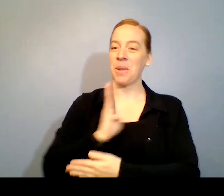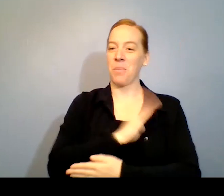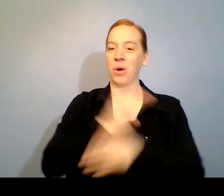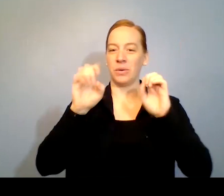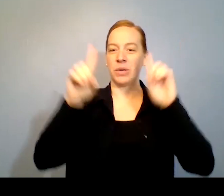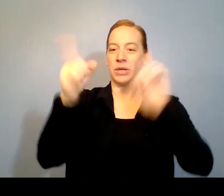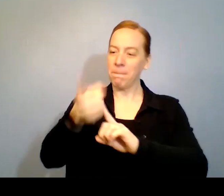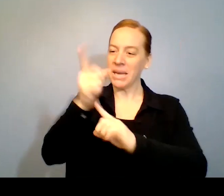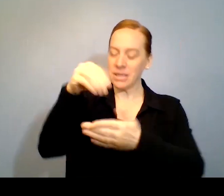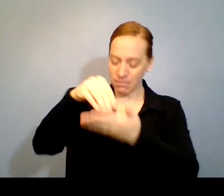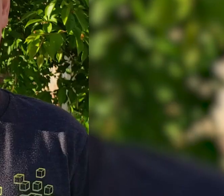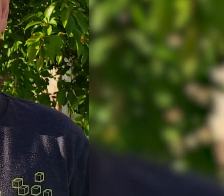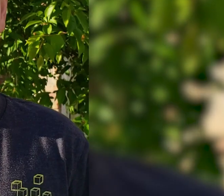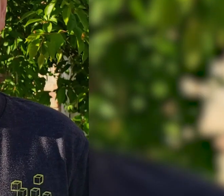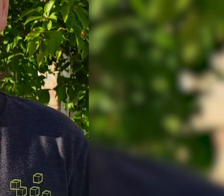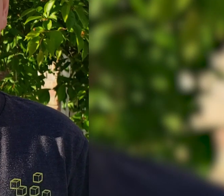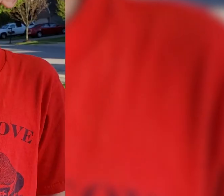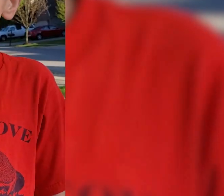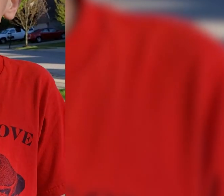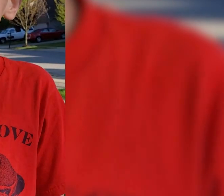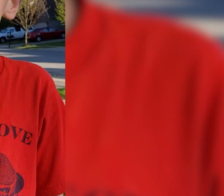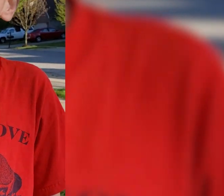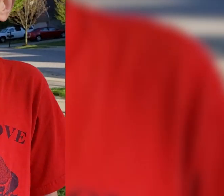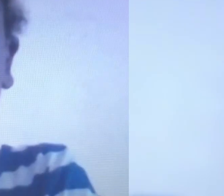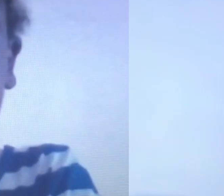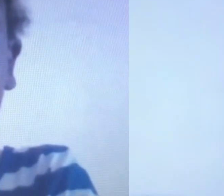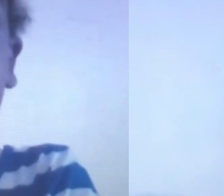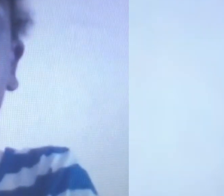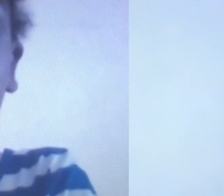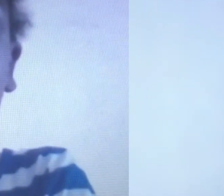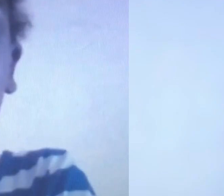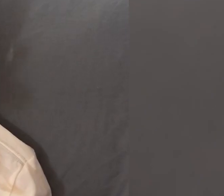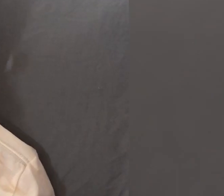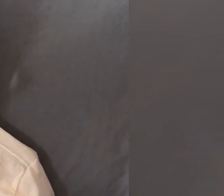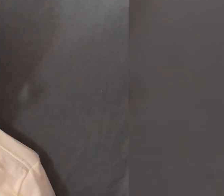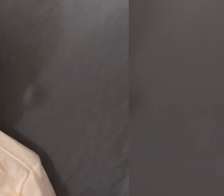of the Board of Education. Thank you. Thank you. Thank you.